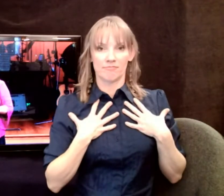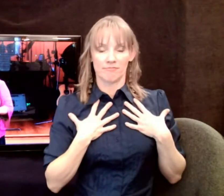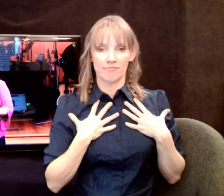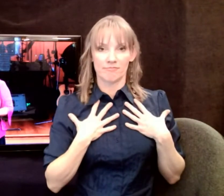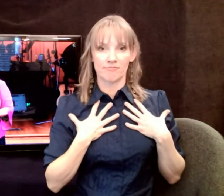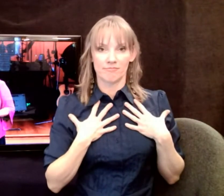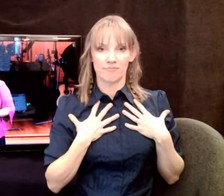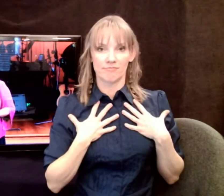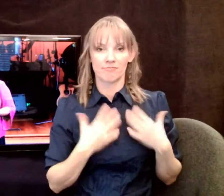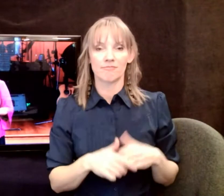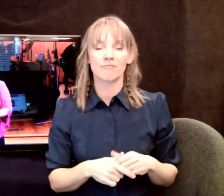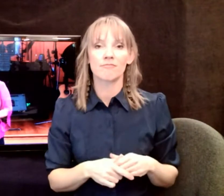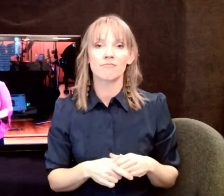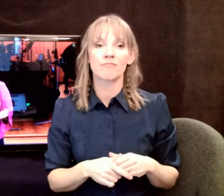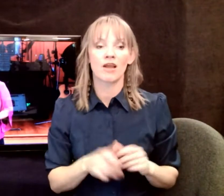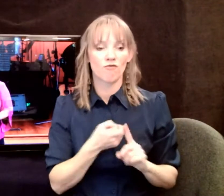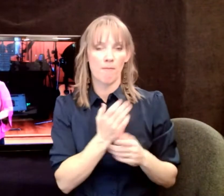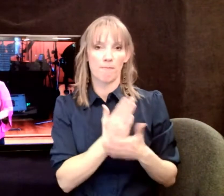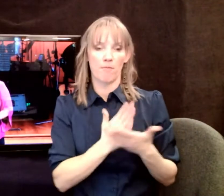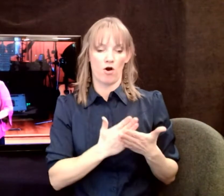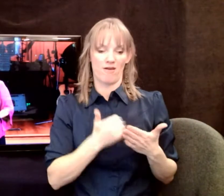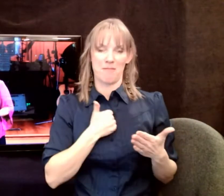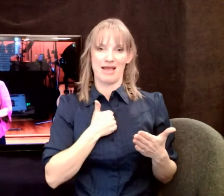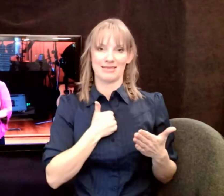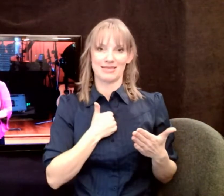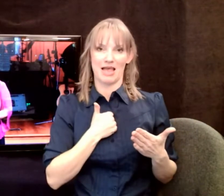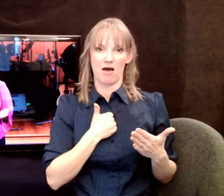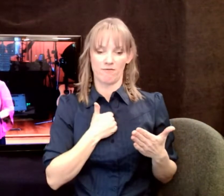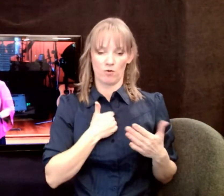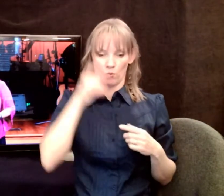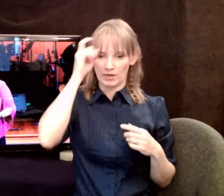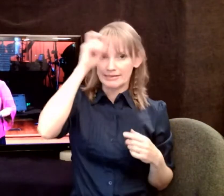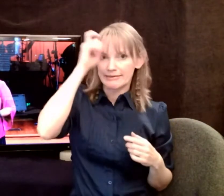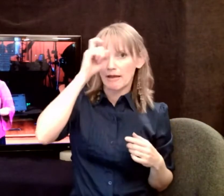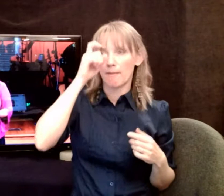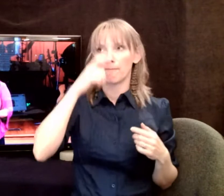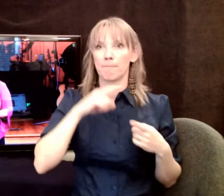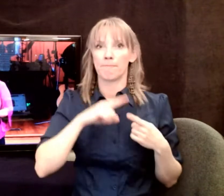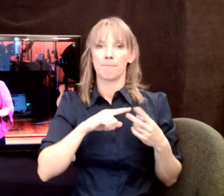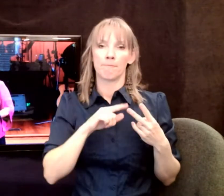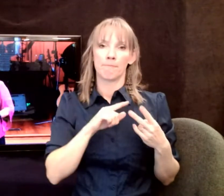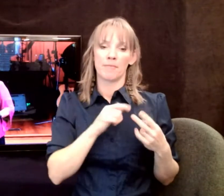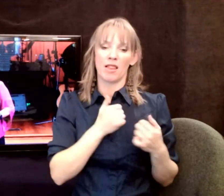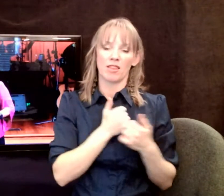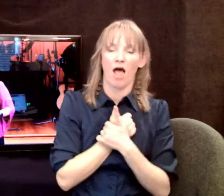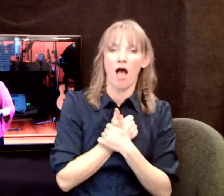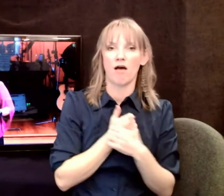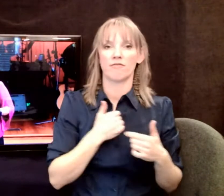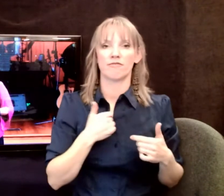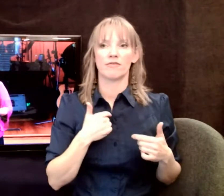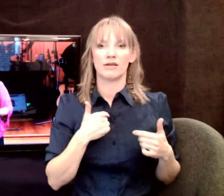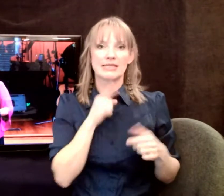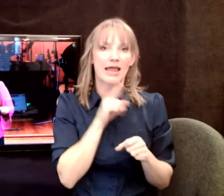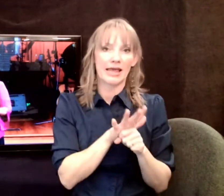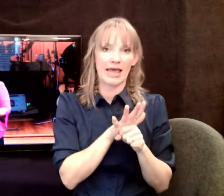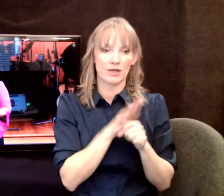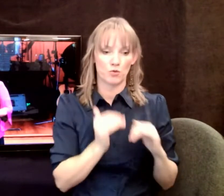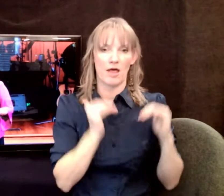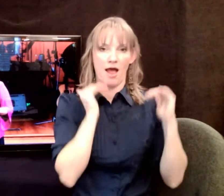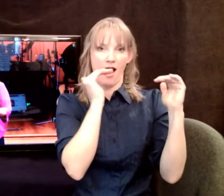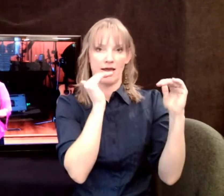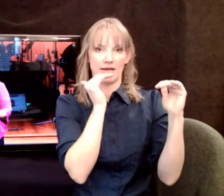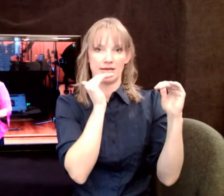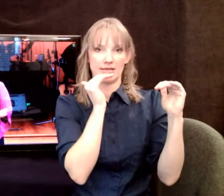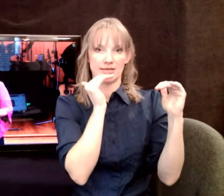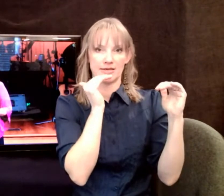an aspect of myself that is wisdom or that is a love or that is dedicated to the highest